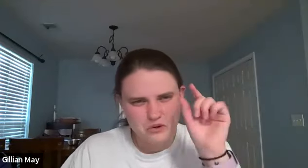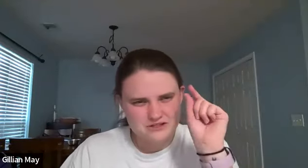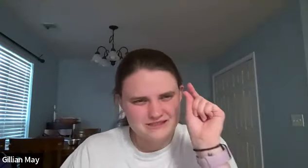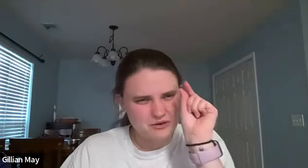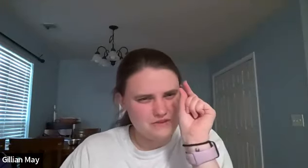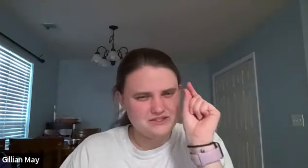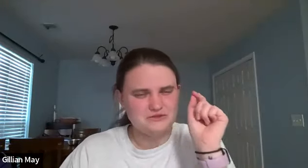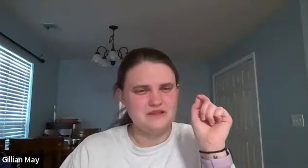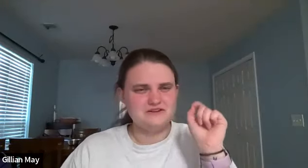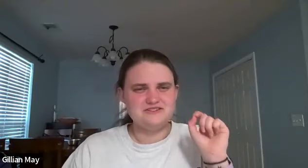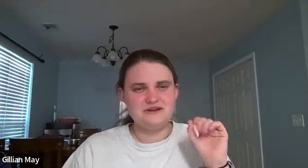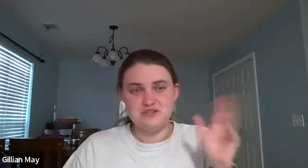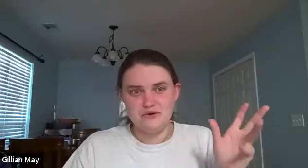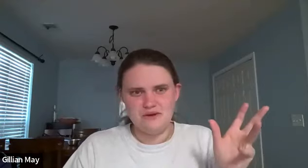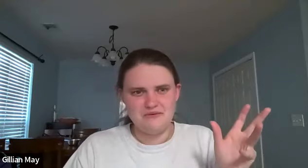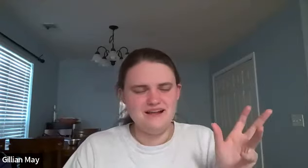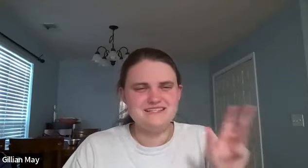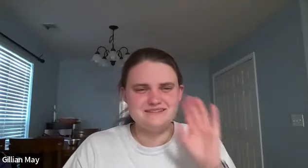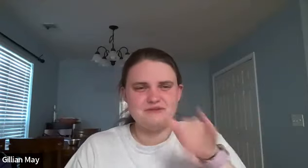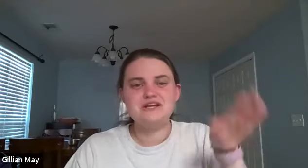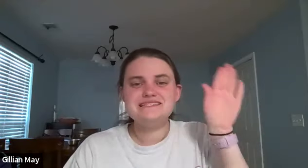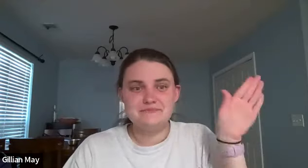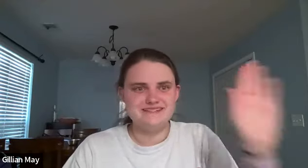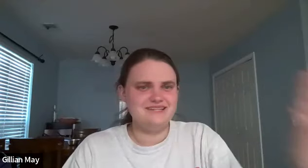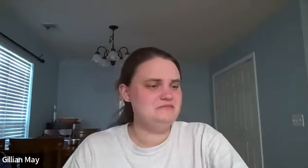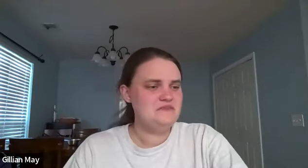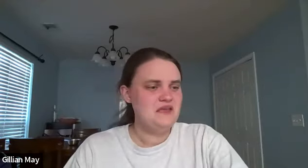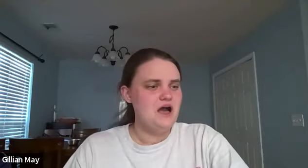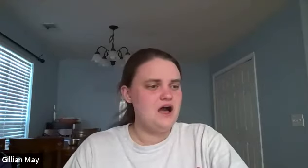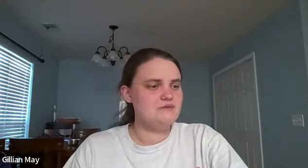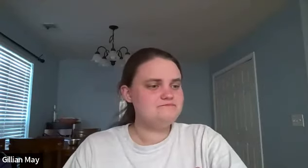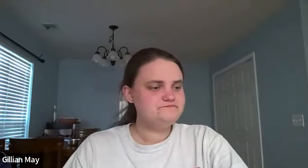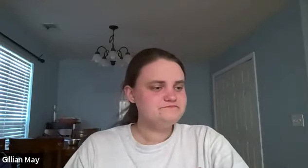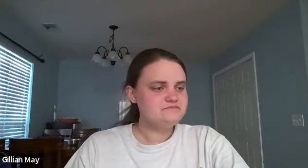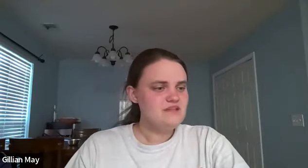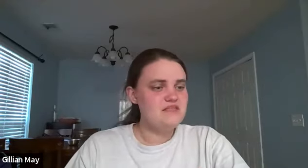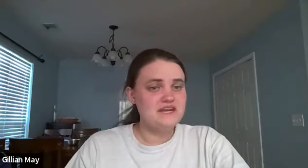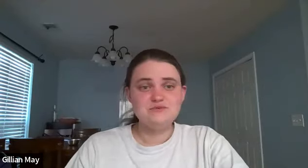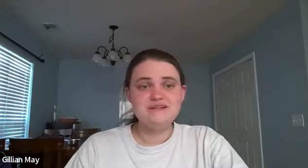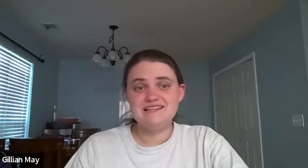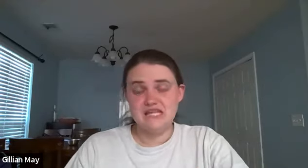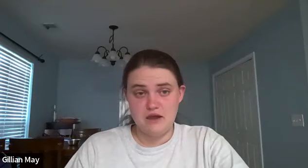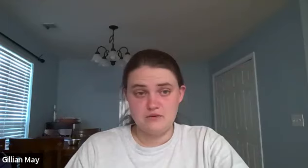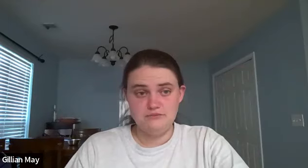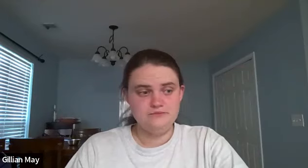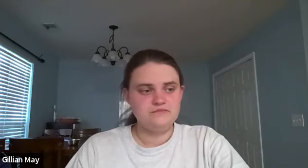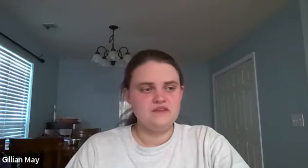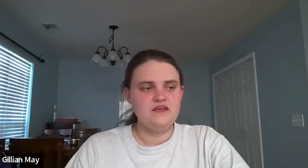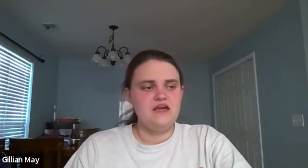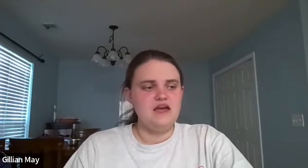words like only 2 letters, so I don't know what it was, and I was like, we're gonna skip it. The next one is clown. And